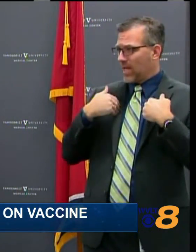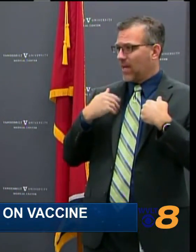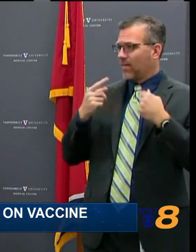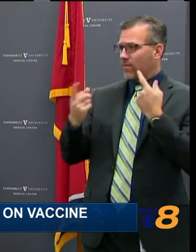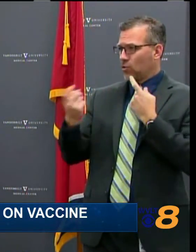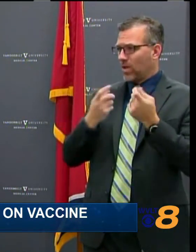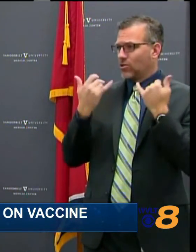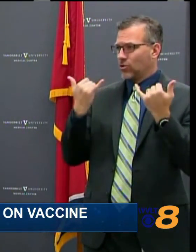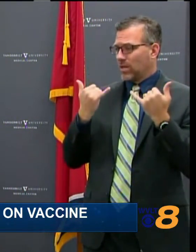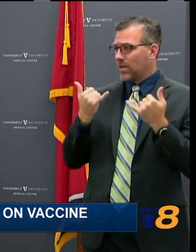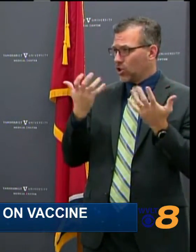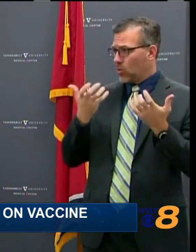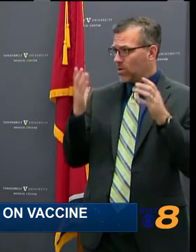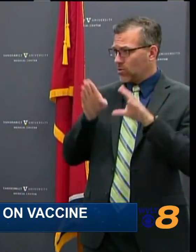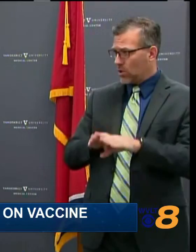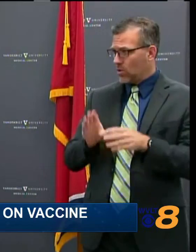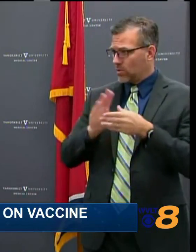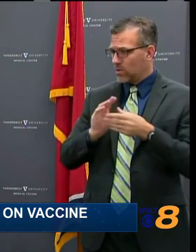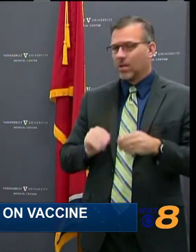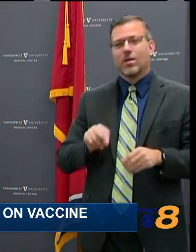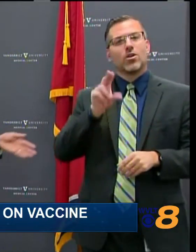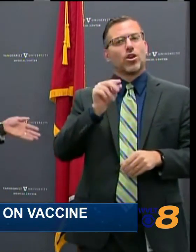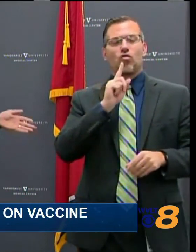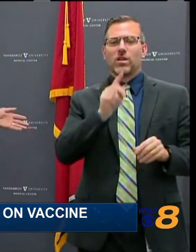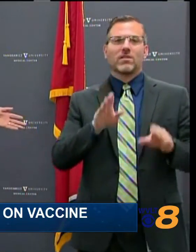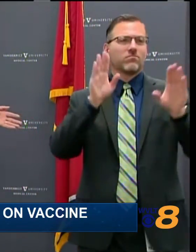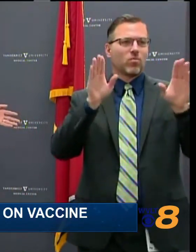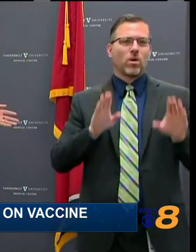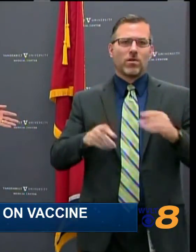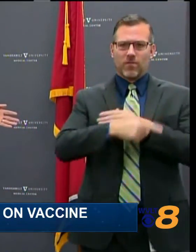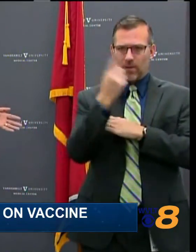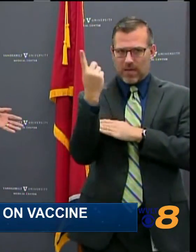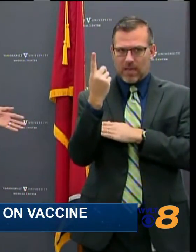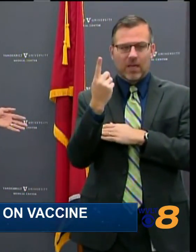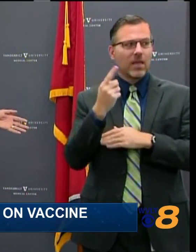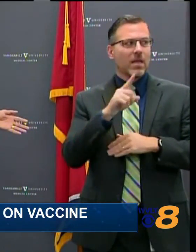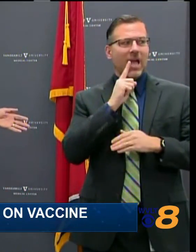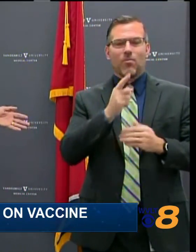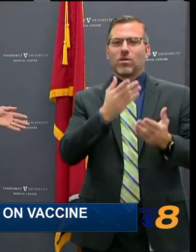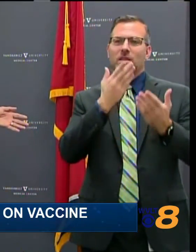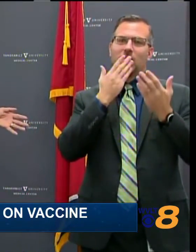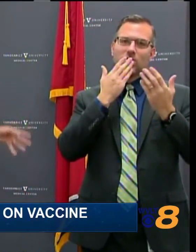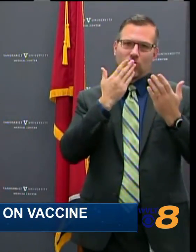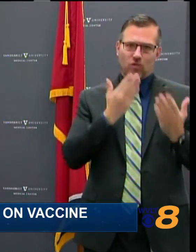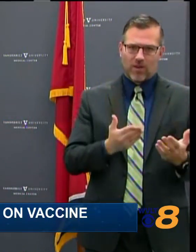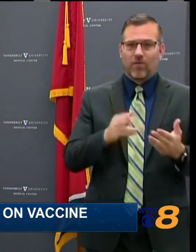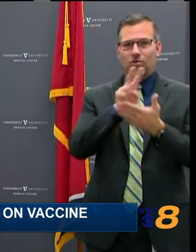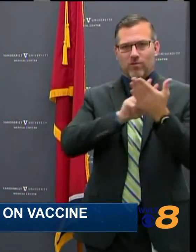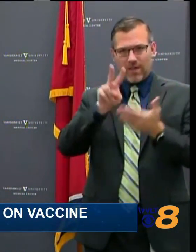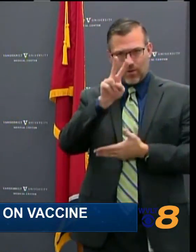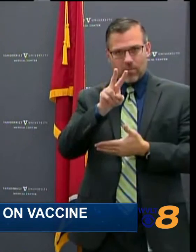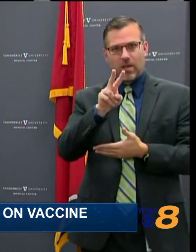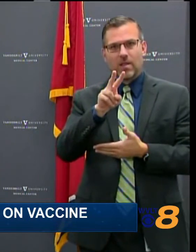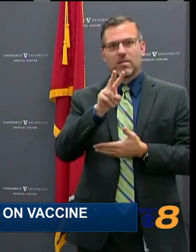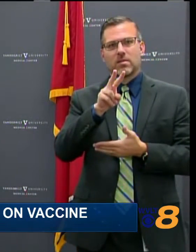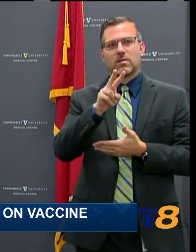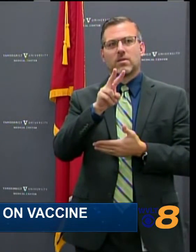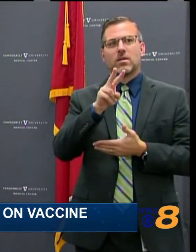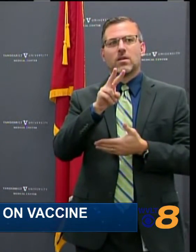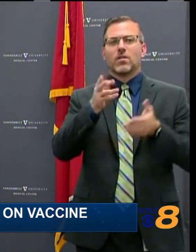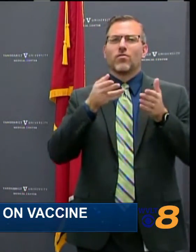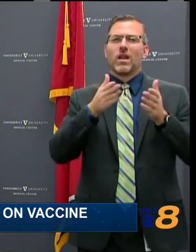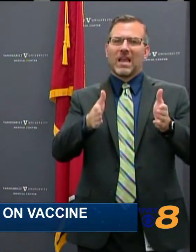Thank you all. No, it's a historic day, and I'm especially, once again, just really grateful to Vanderbilt for